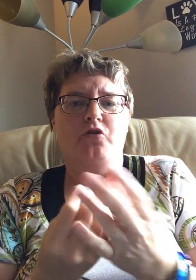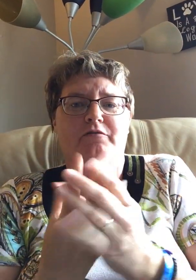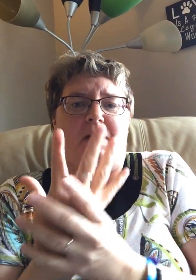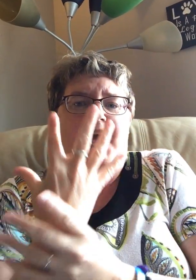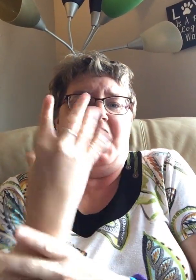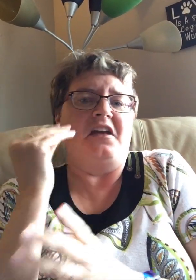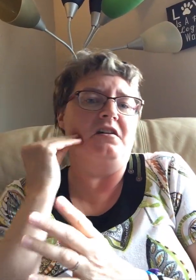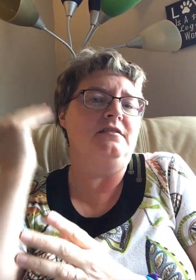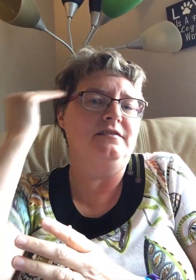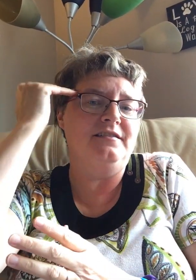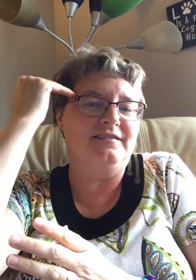of my head.